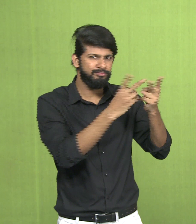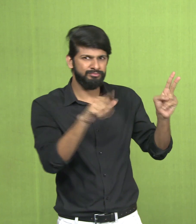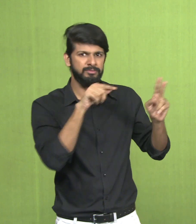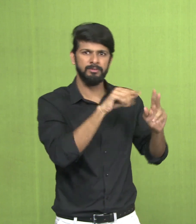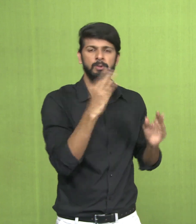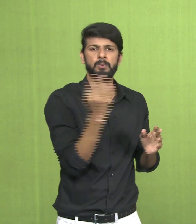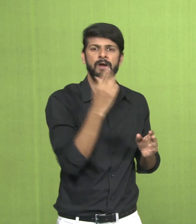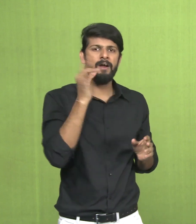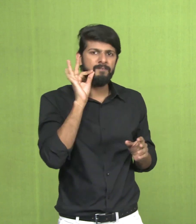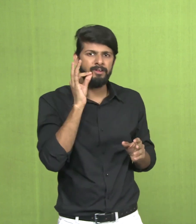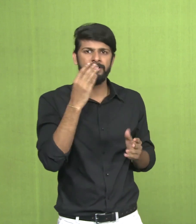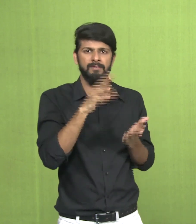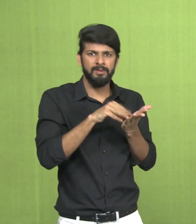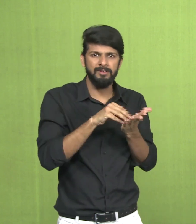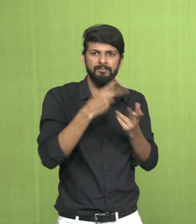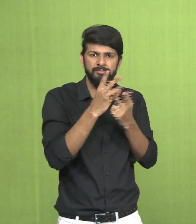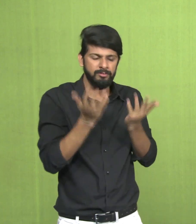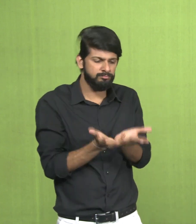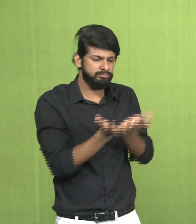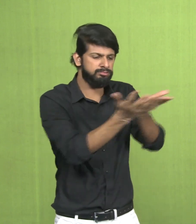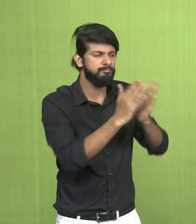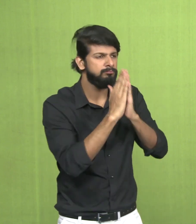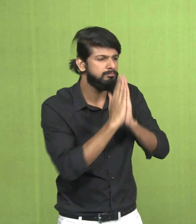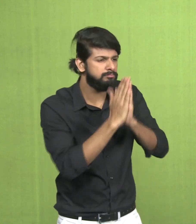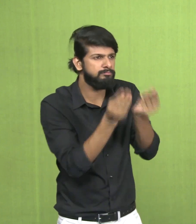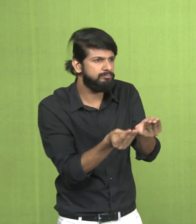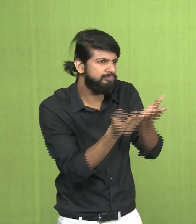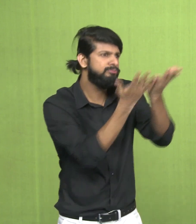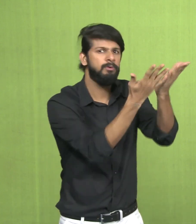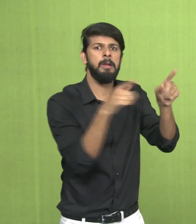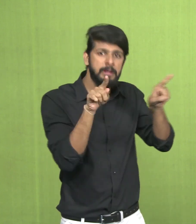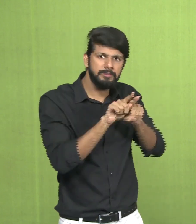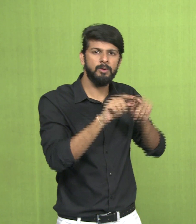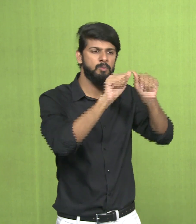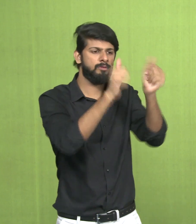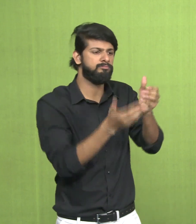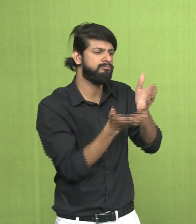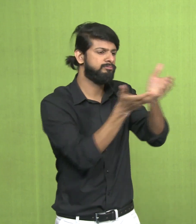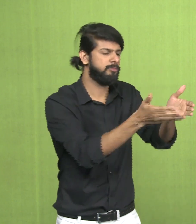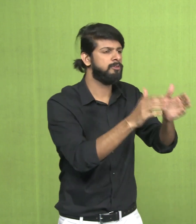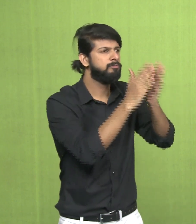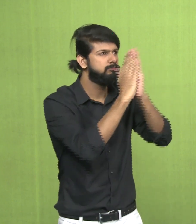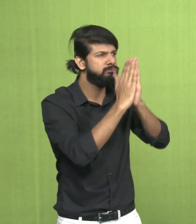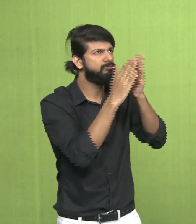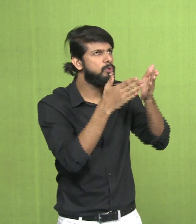how when we have ceremonies, religious rituals at our homes, we have a lot of things like